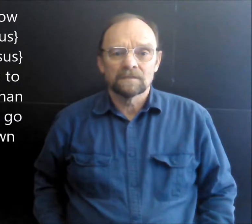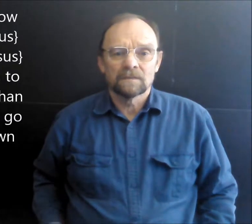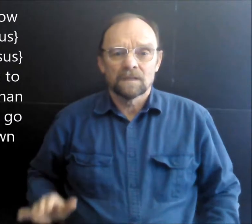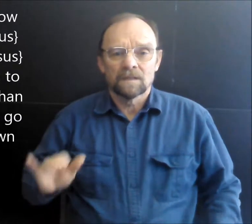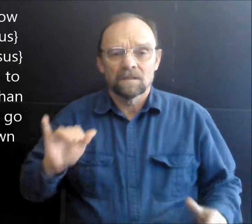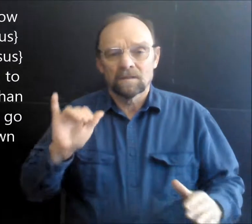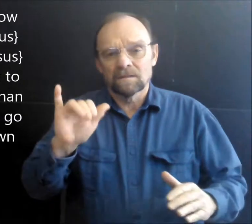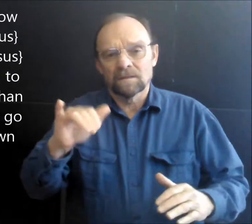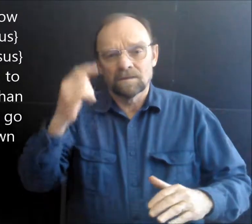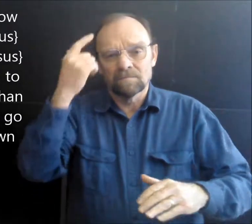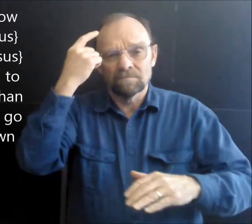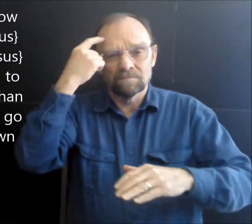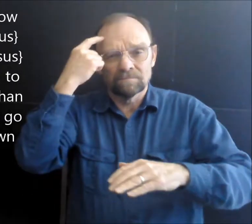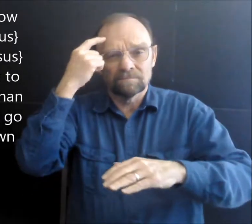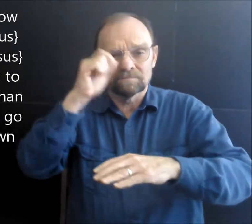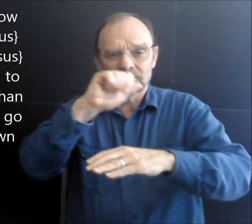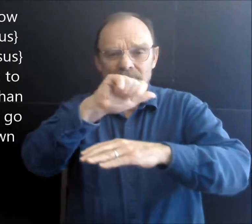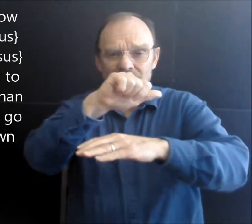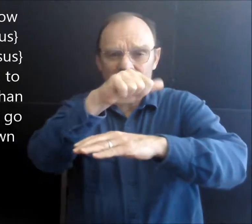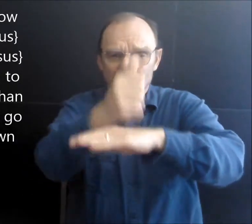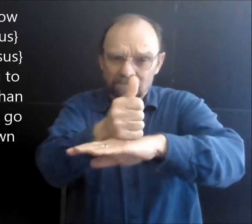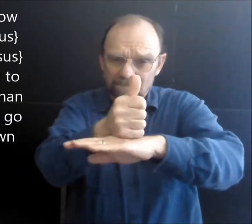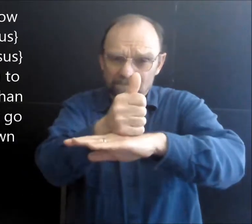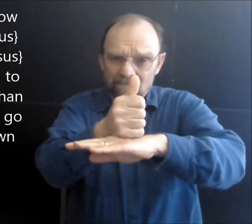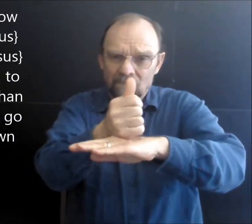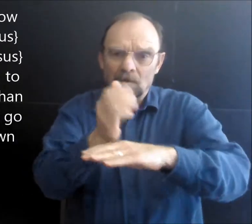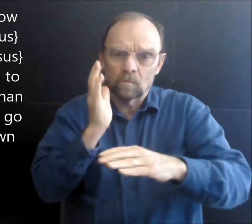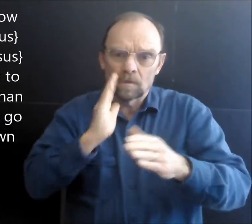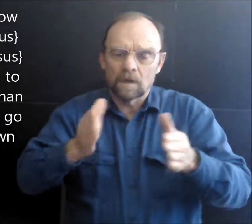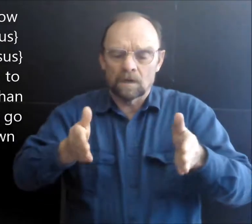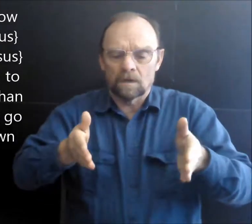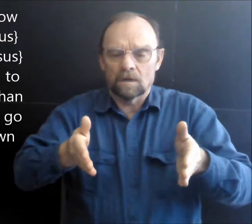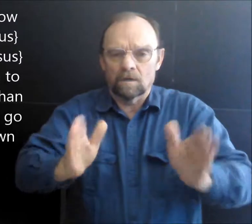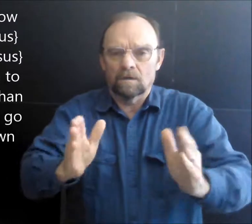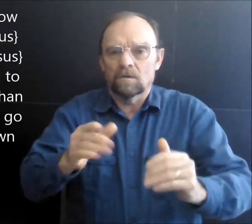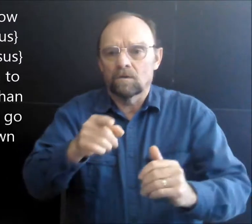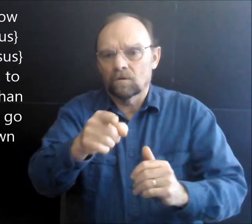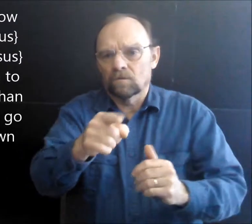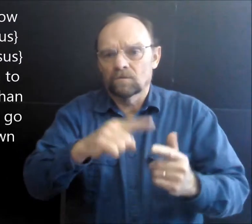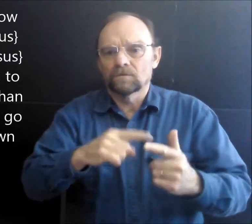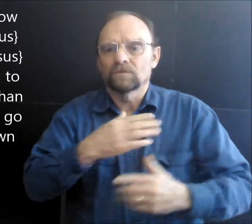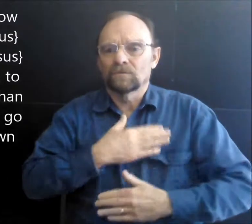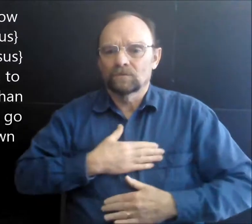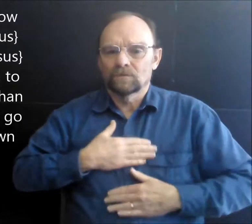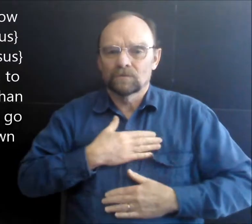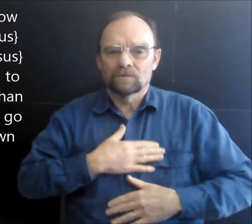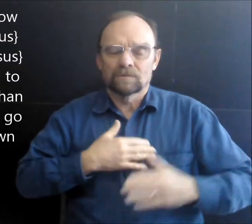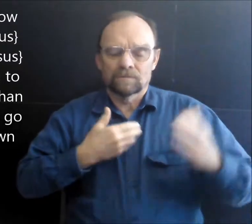This is far better than trying to make things go according to your own plan.